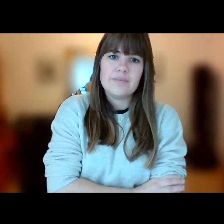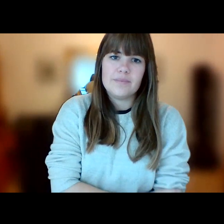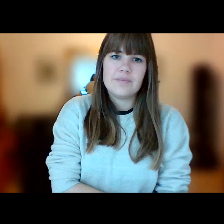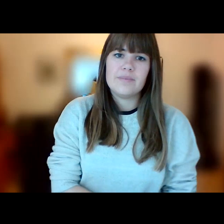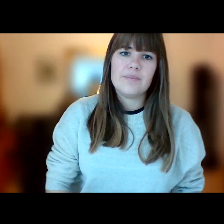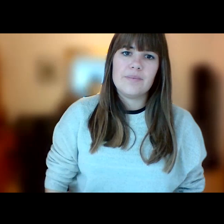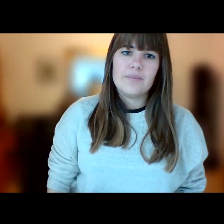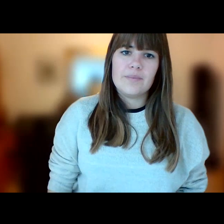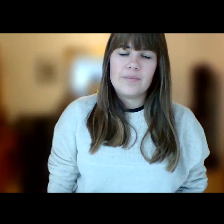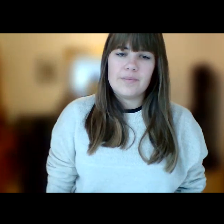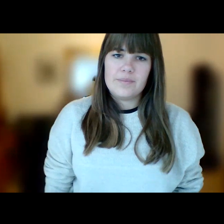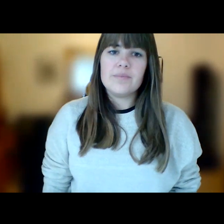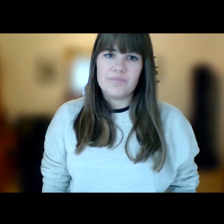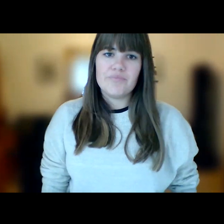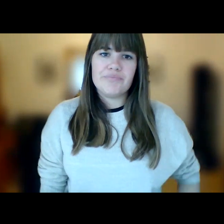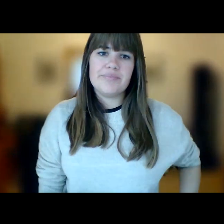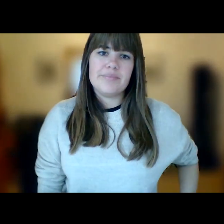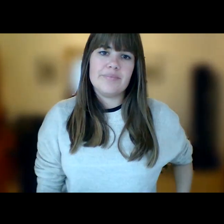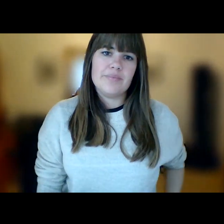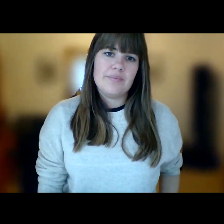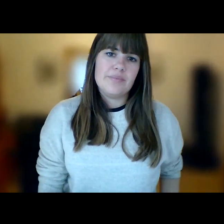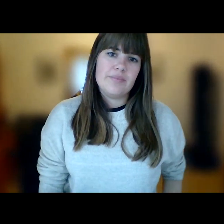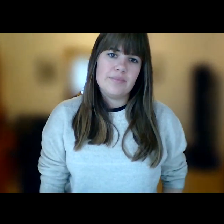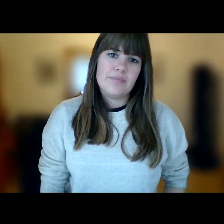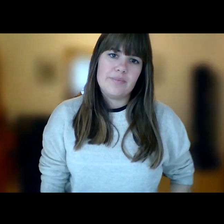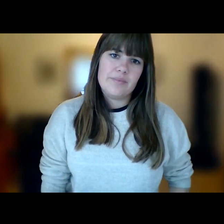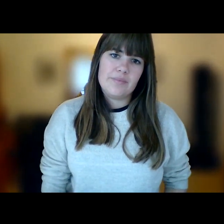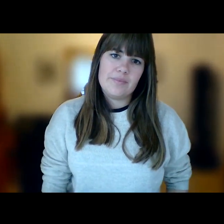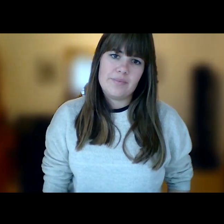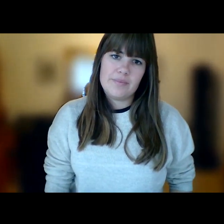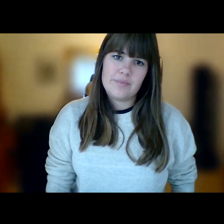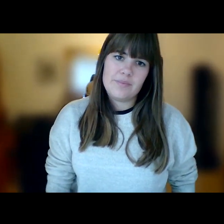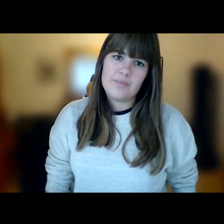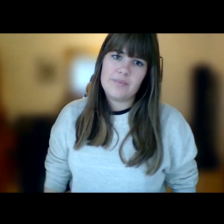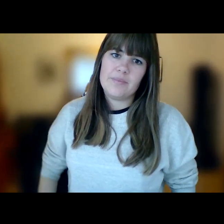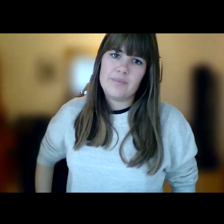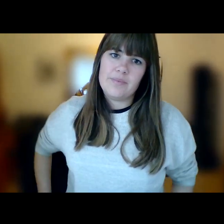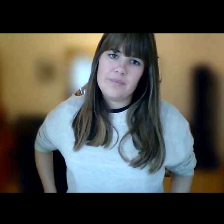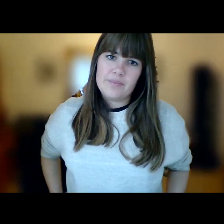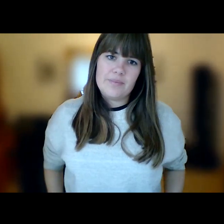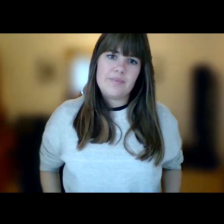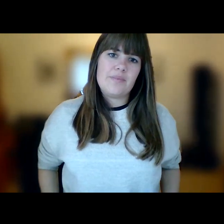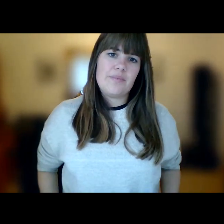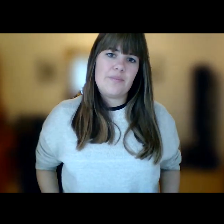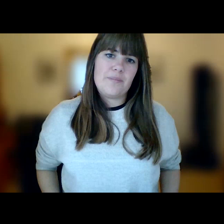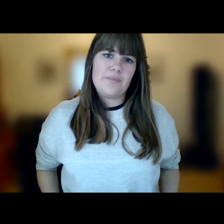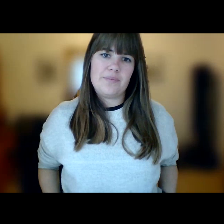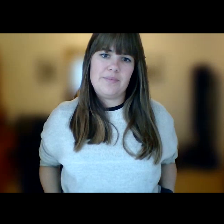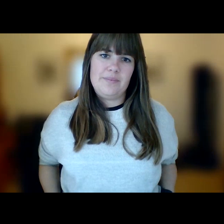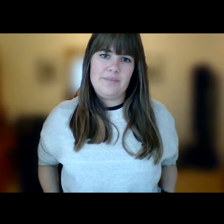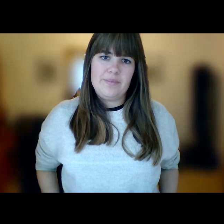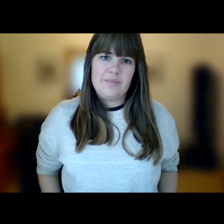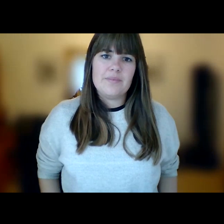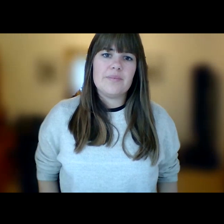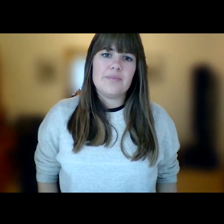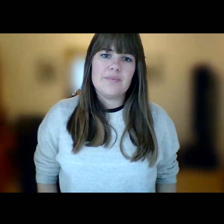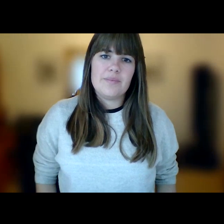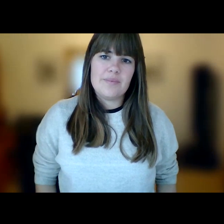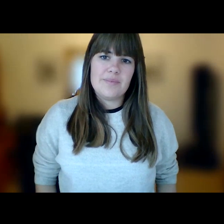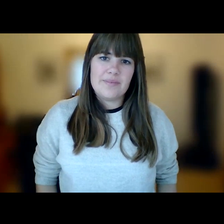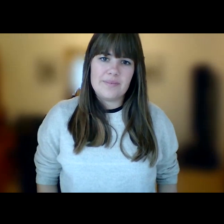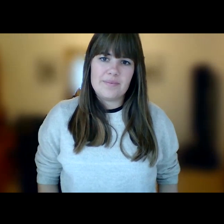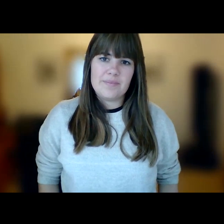themselves or negative language about themselves. How would you what would your top tips or advice be for people on the call where they might